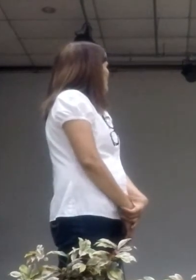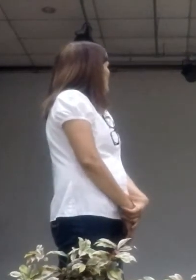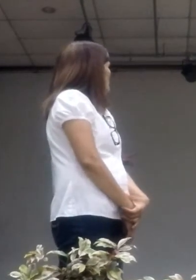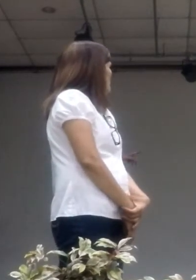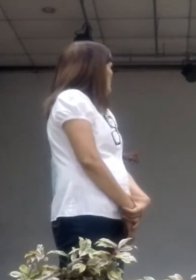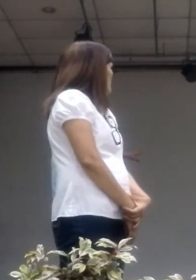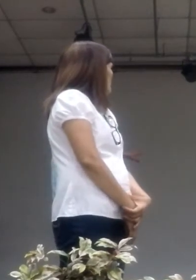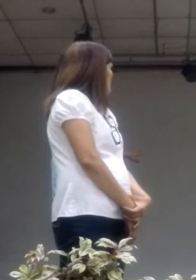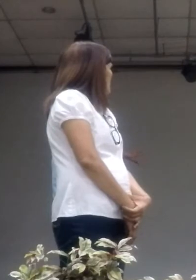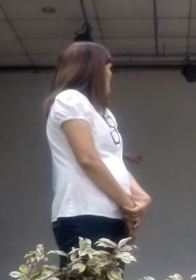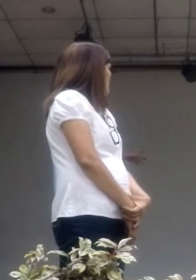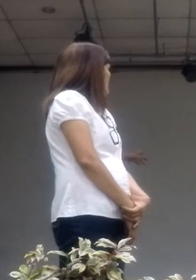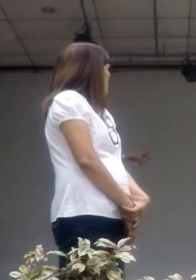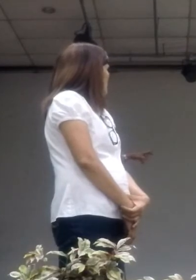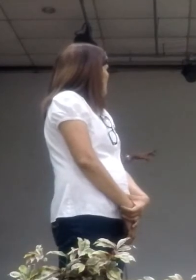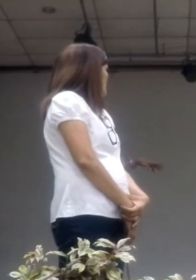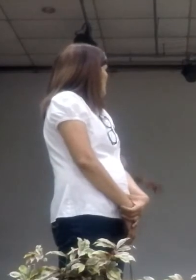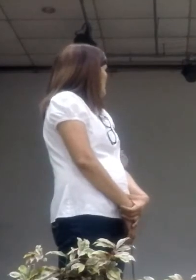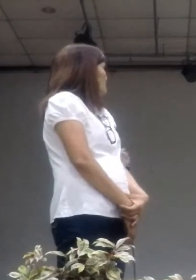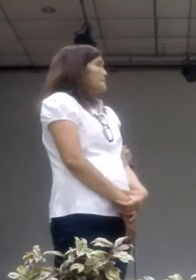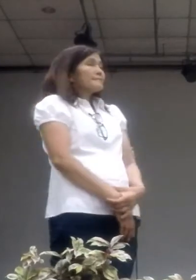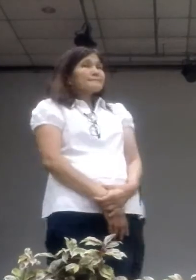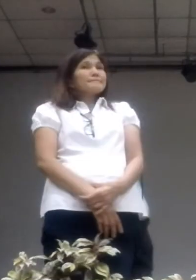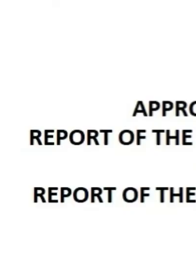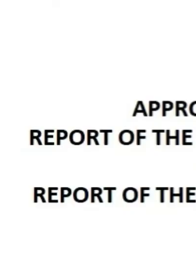Okay, just like before,